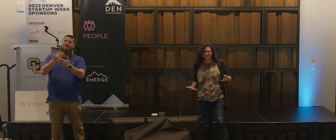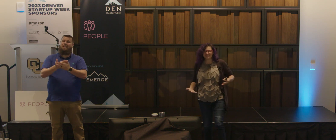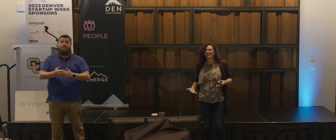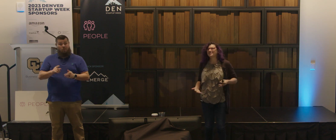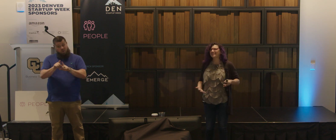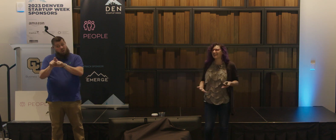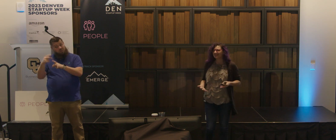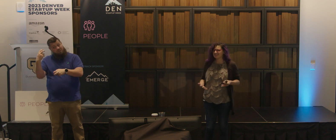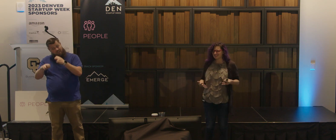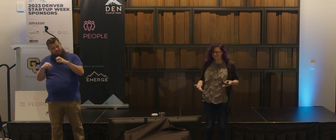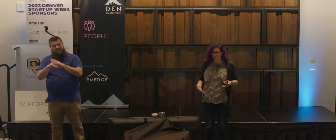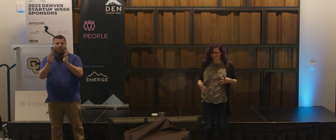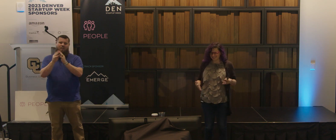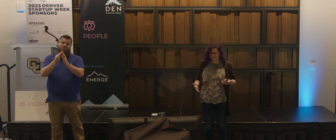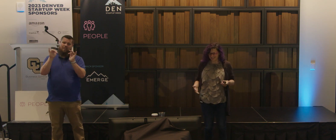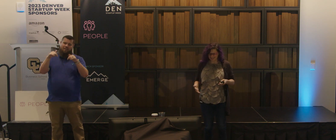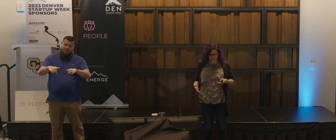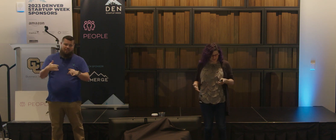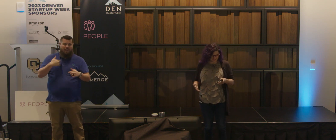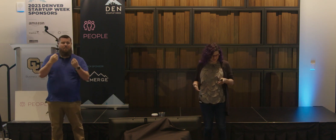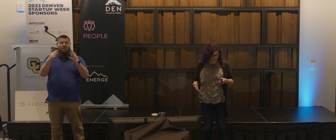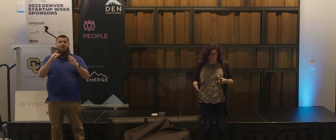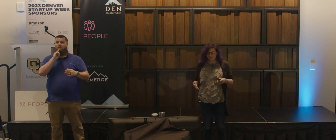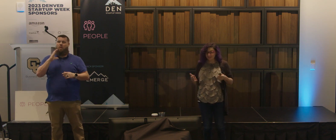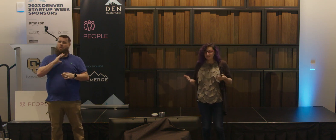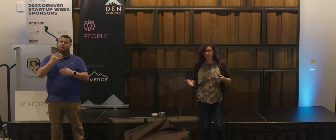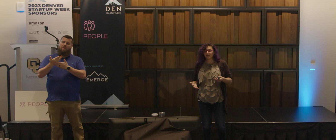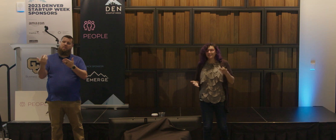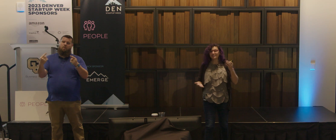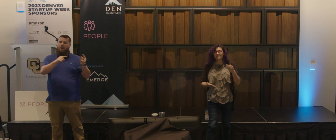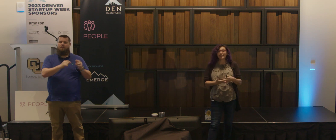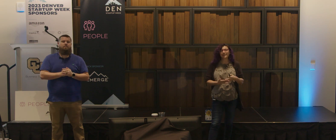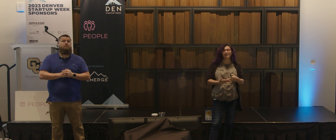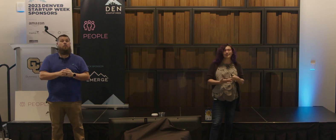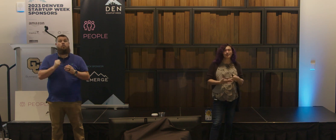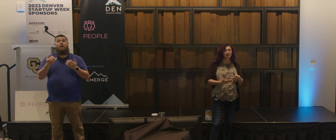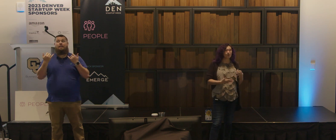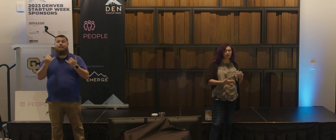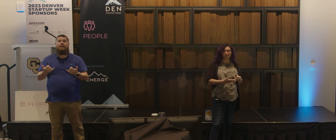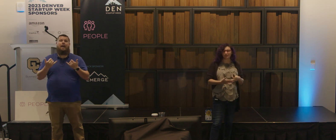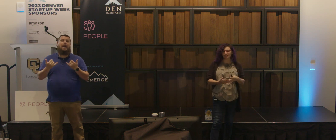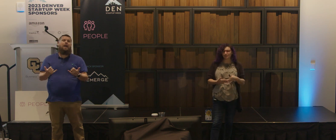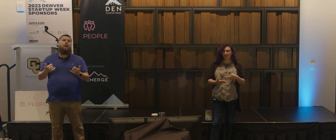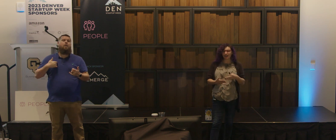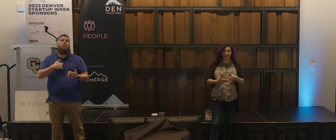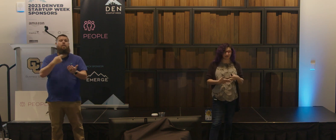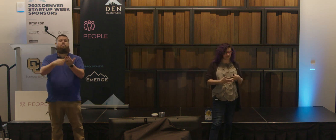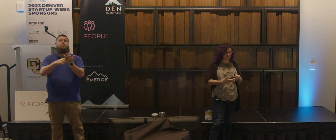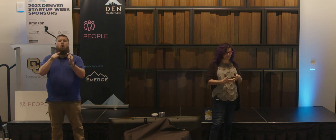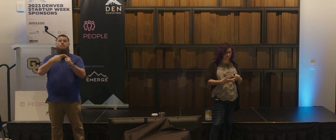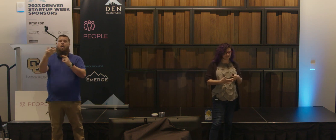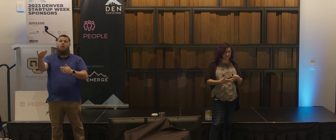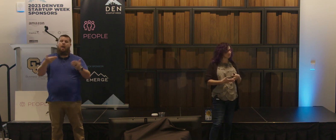is also tough in conferences like this that have a lot of really cool things going on. So today, we are going to talk about